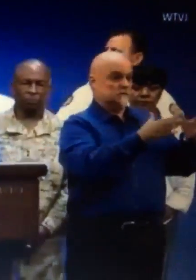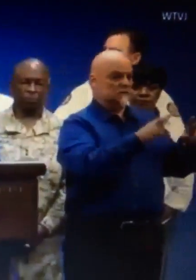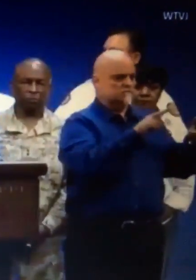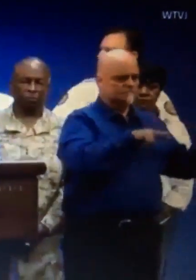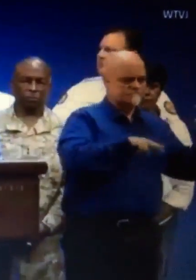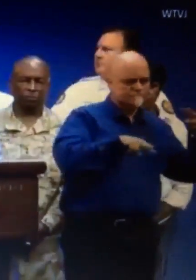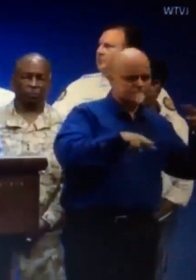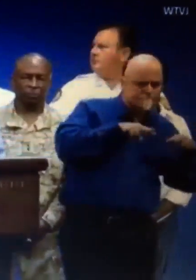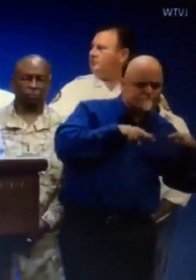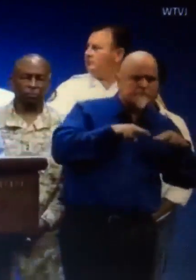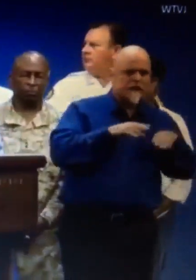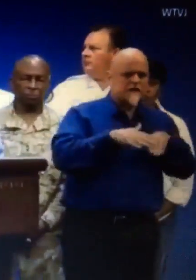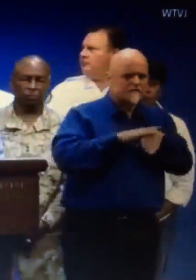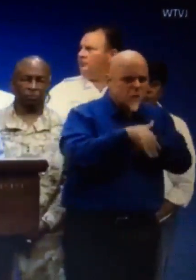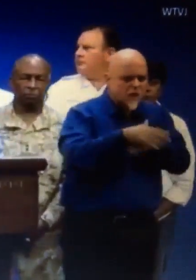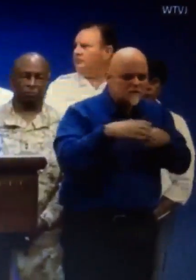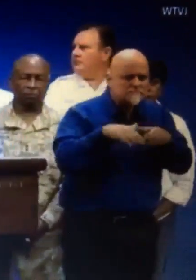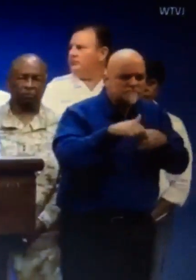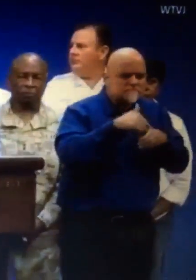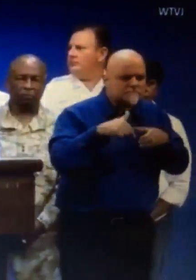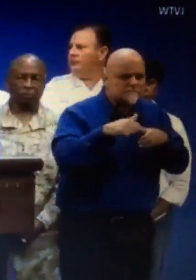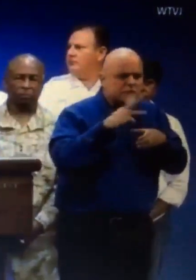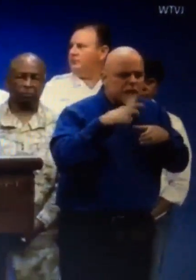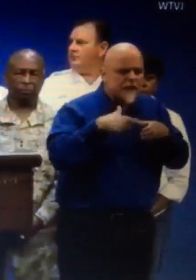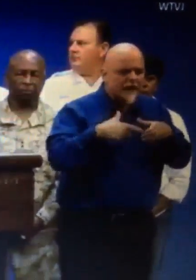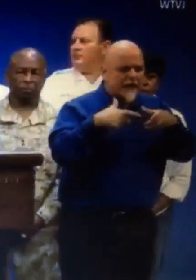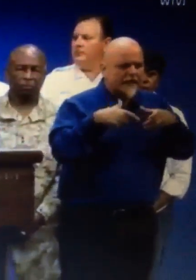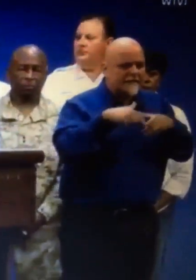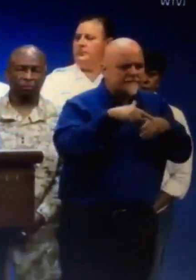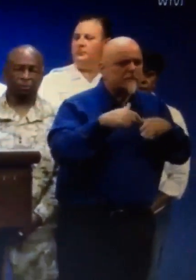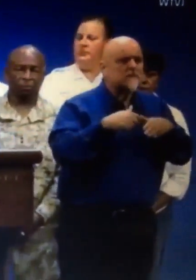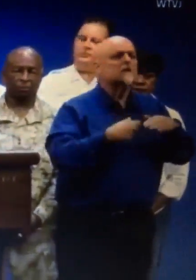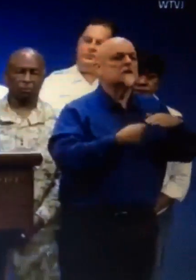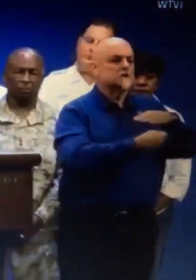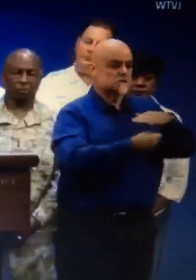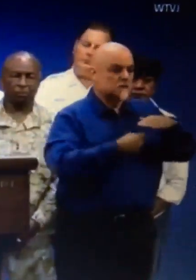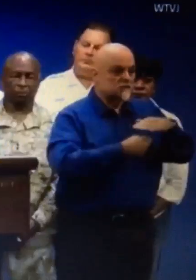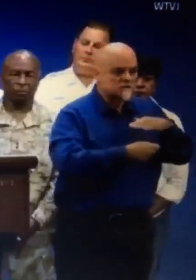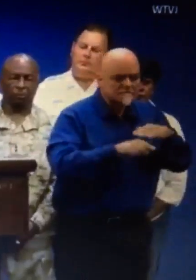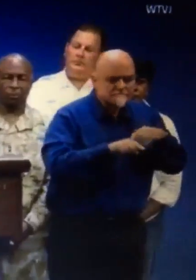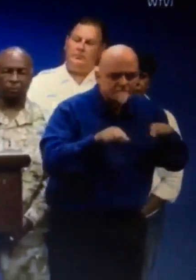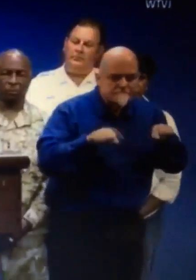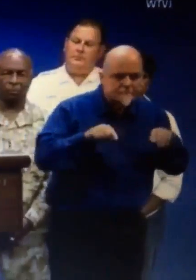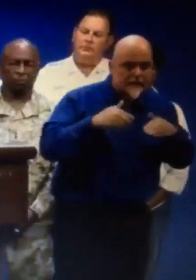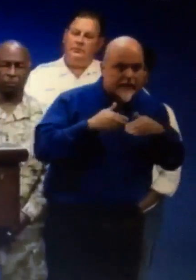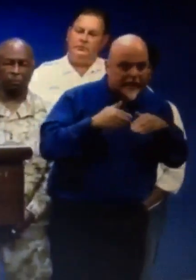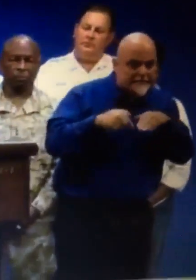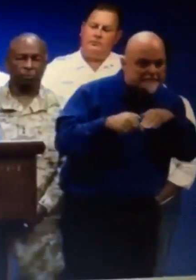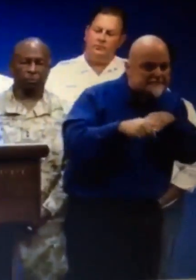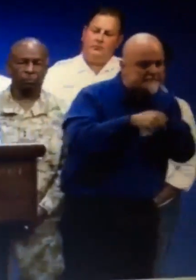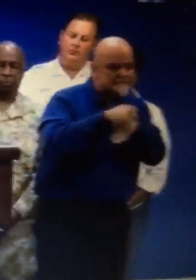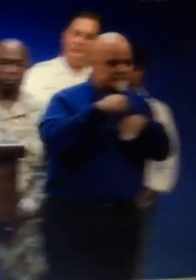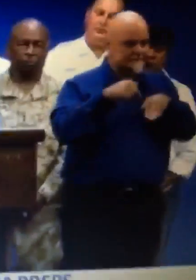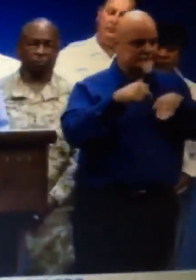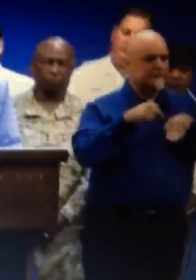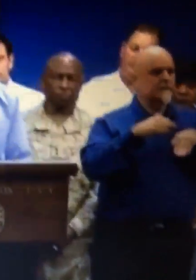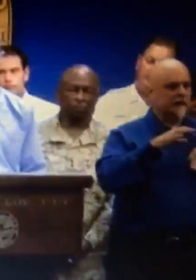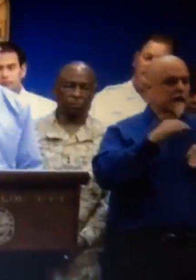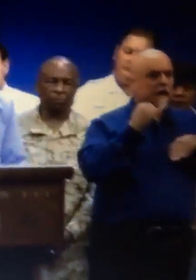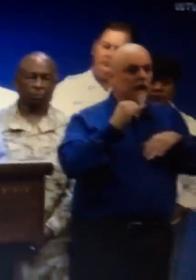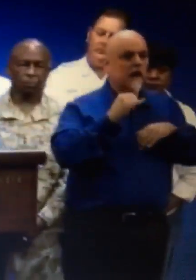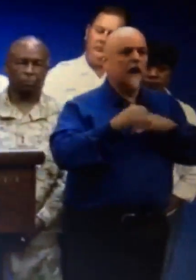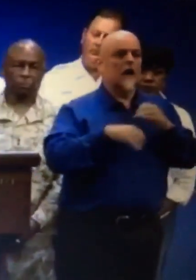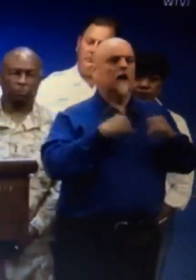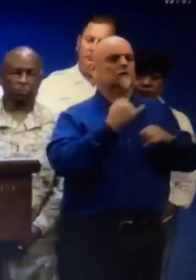Shelters. If you are evacuating from the Keys, you can shelter at Florida International University. We're working hand-in-hand with the counties to ensure that shelters are available for